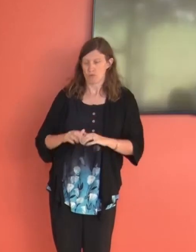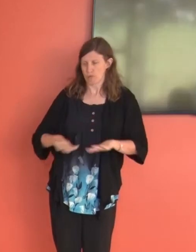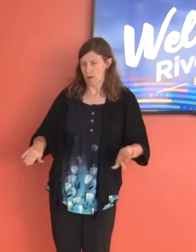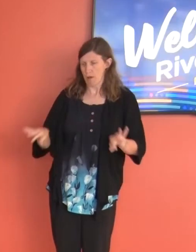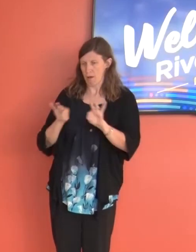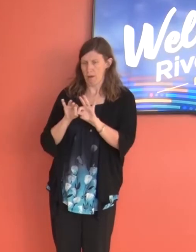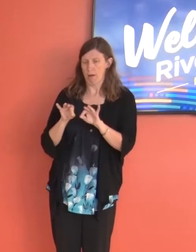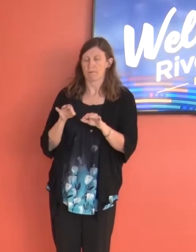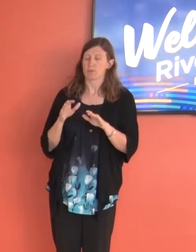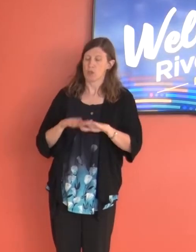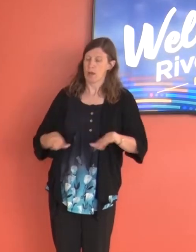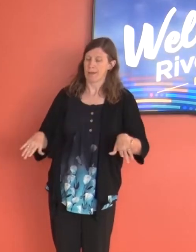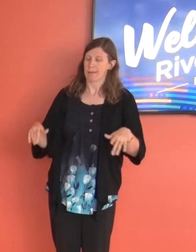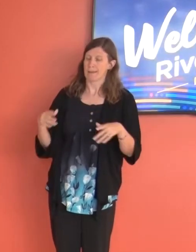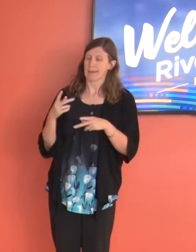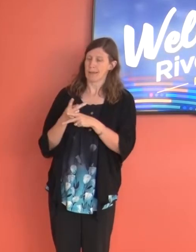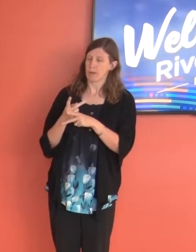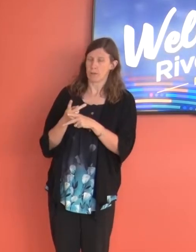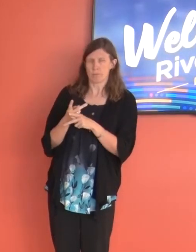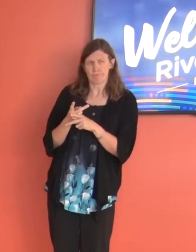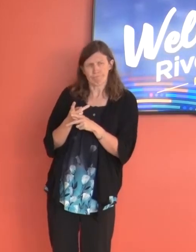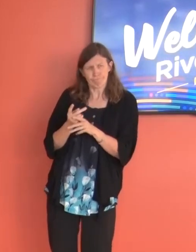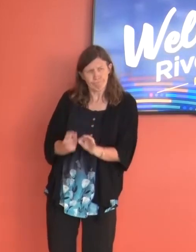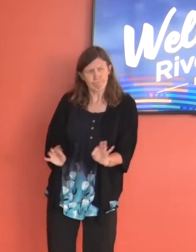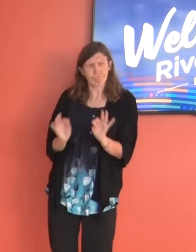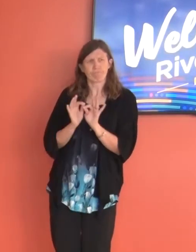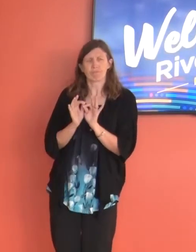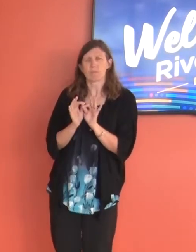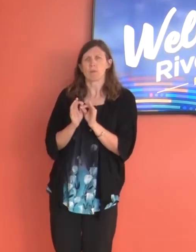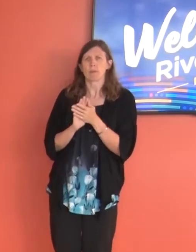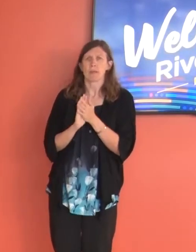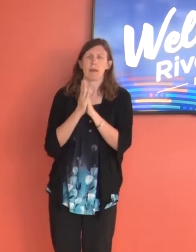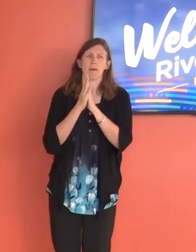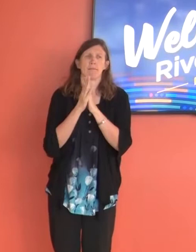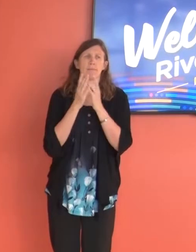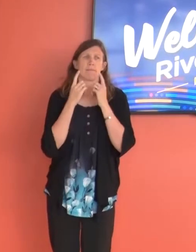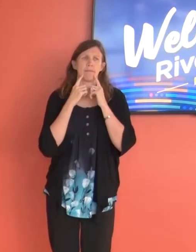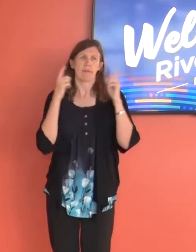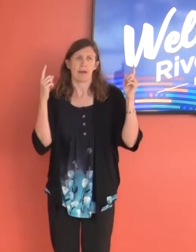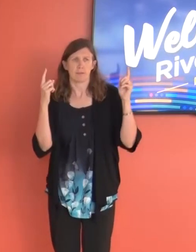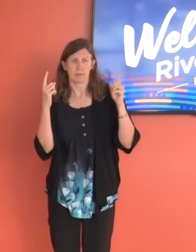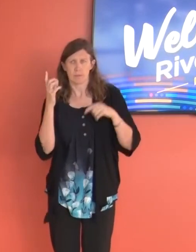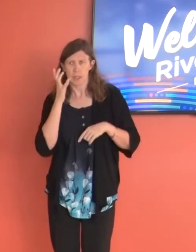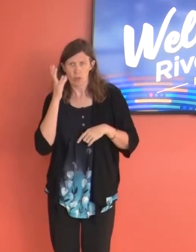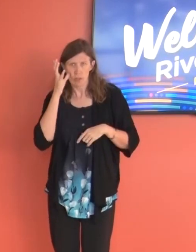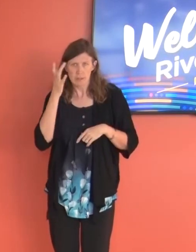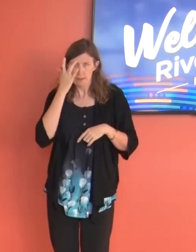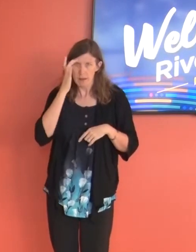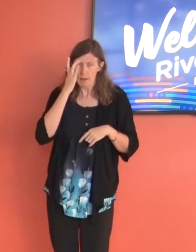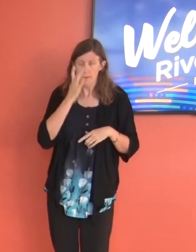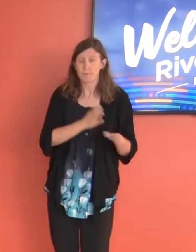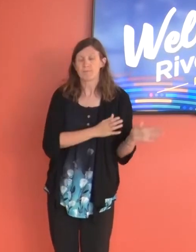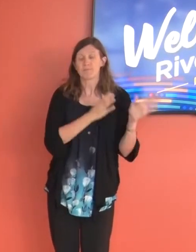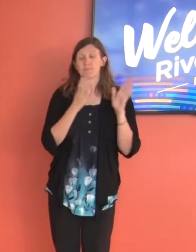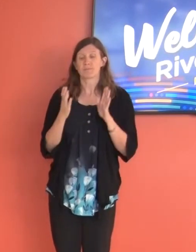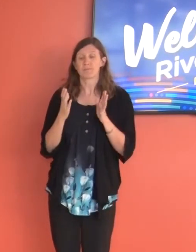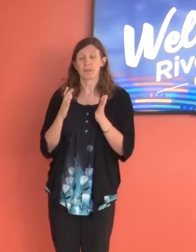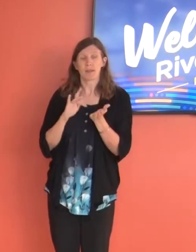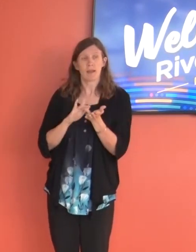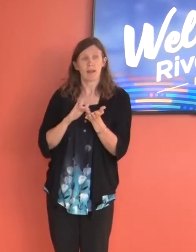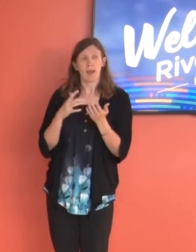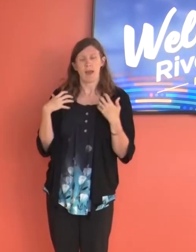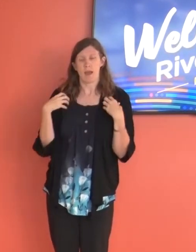that's needed for our parent scholars to be effective. Healthcare services. I mentioned the mental health